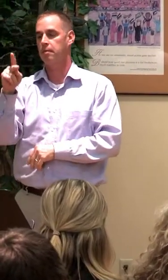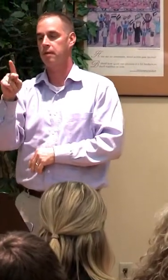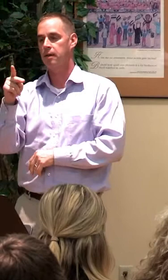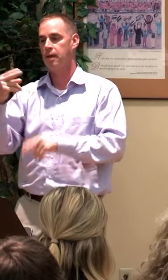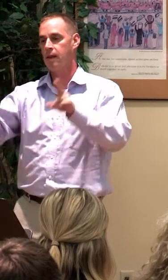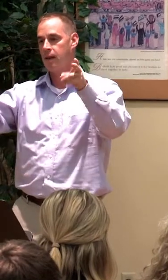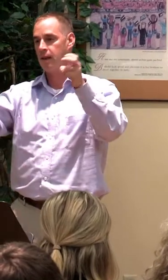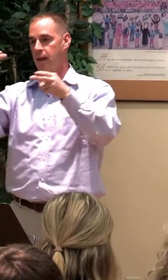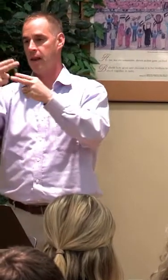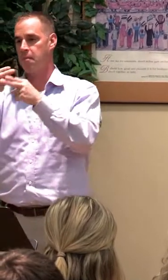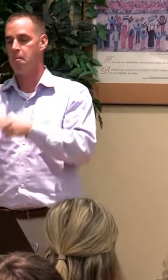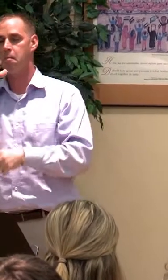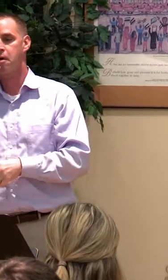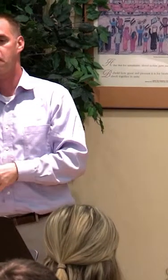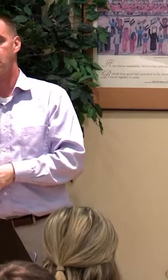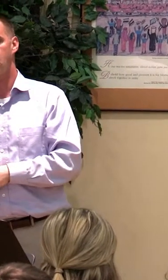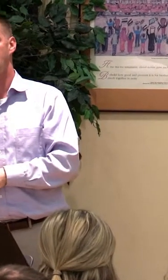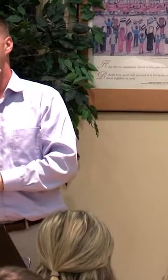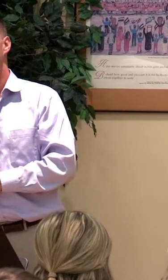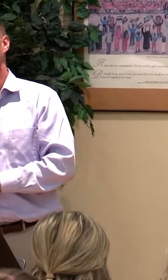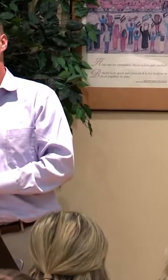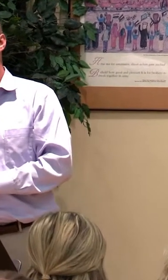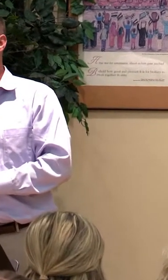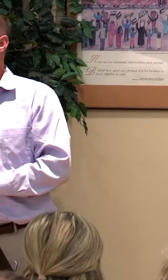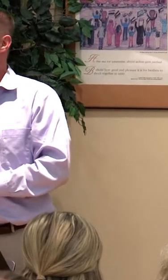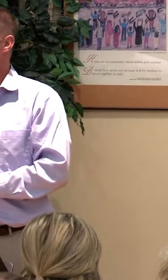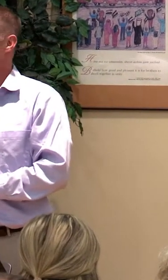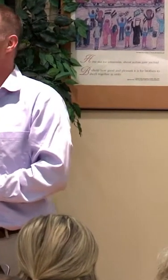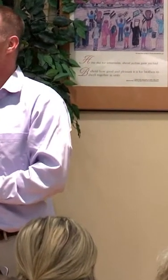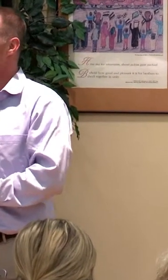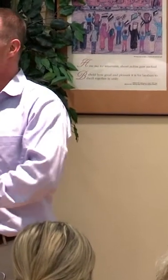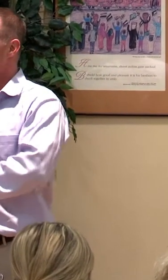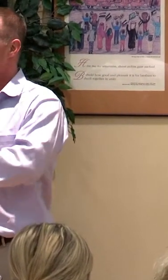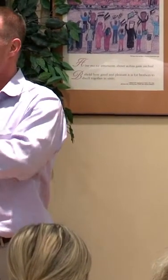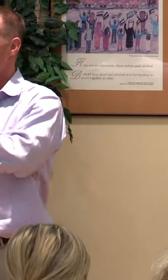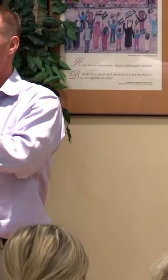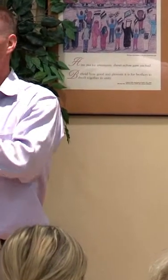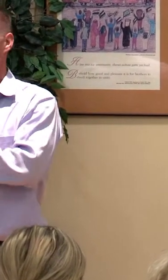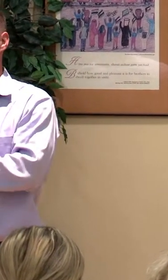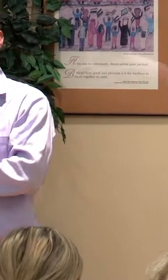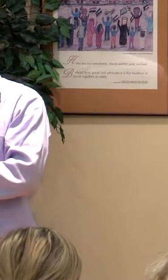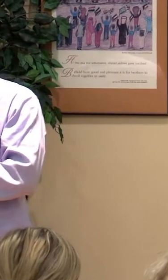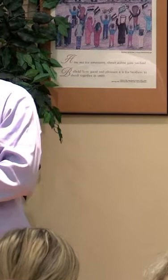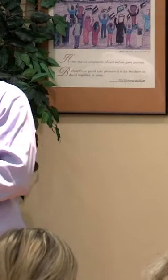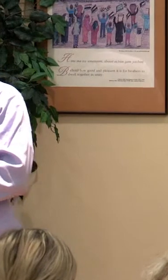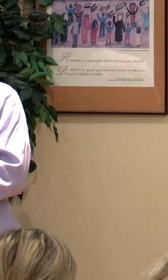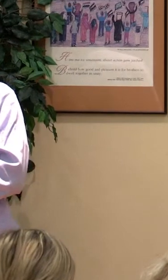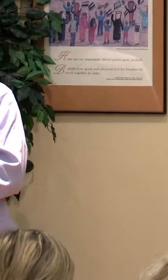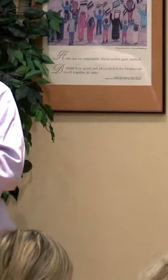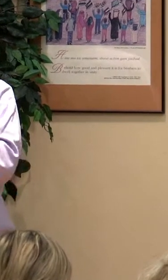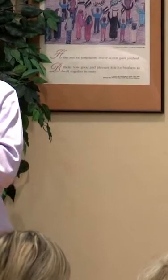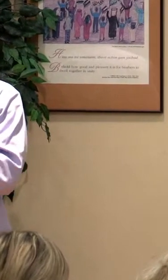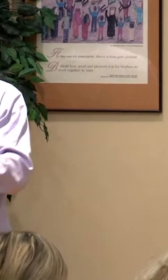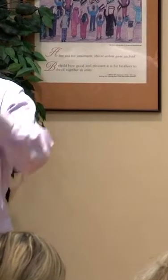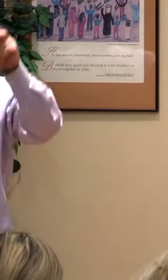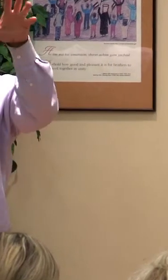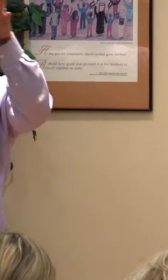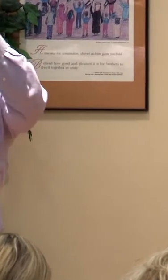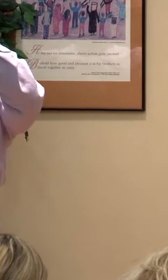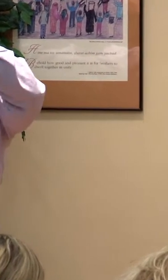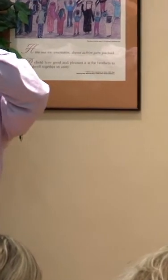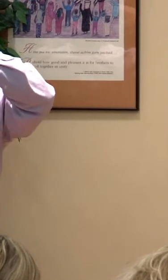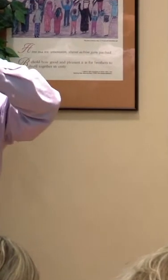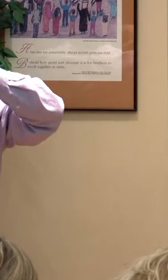Arizona. My mother was birthed from Arizona, eroded from emerald rivers and everlasting